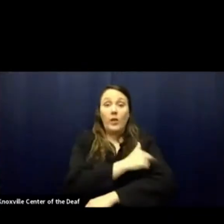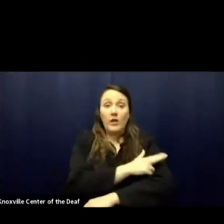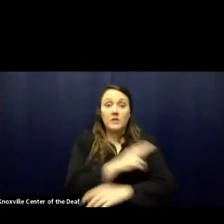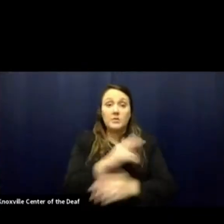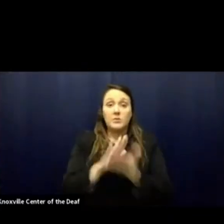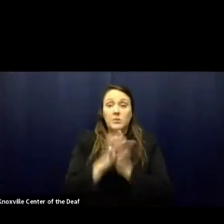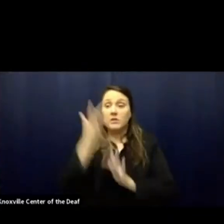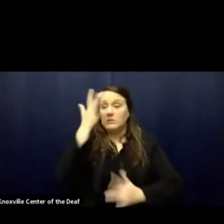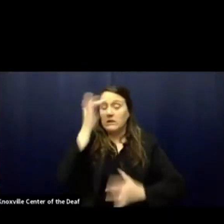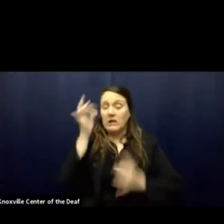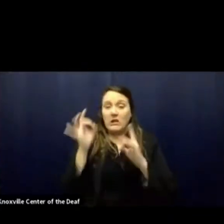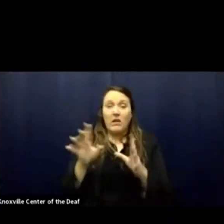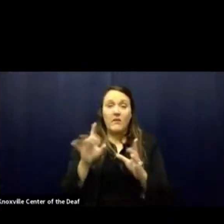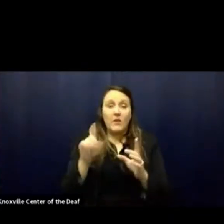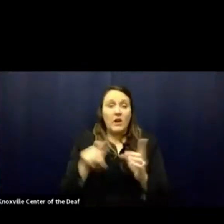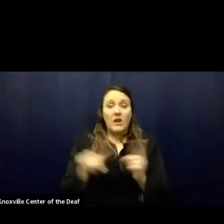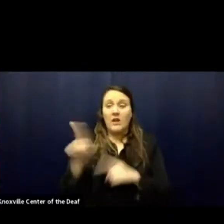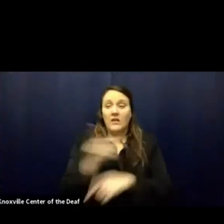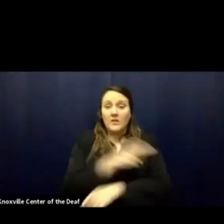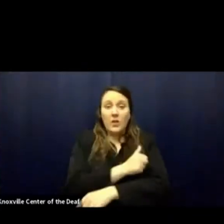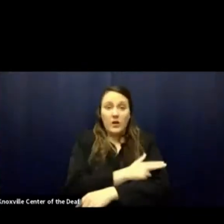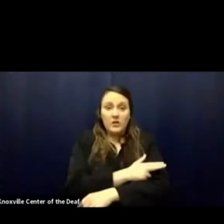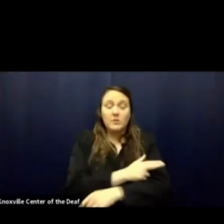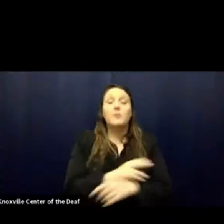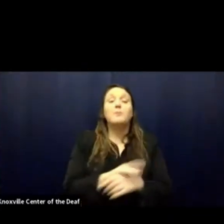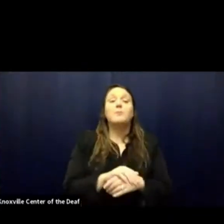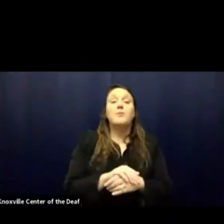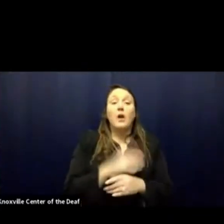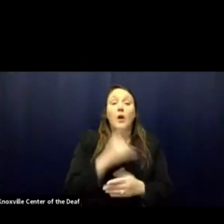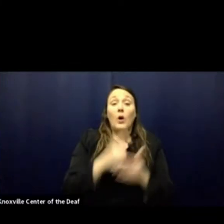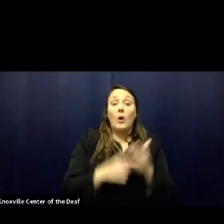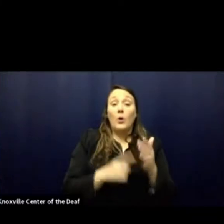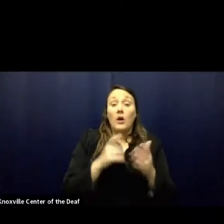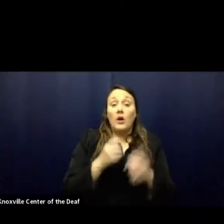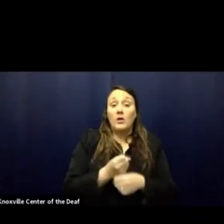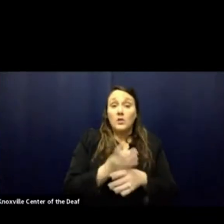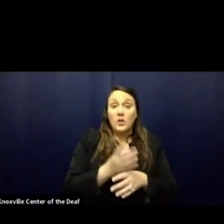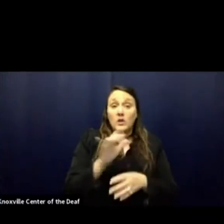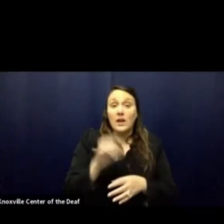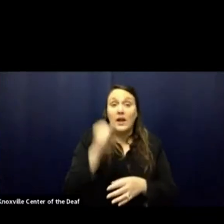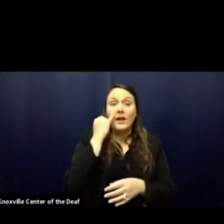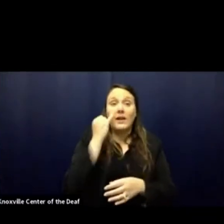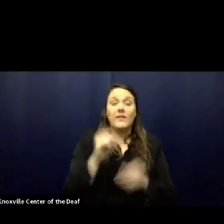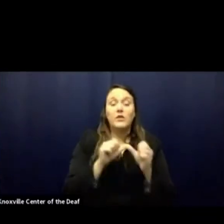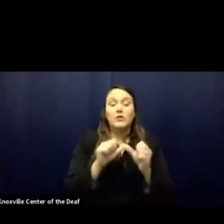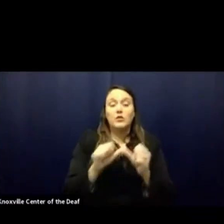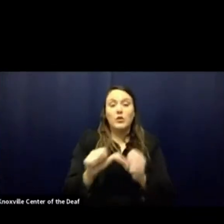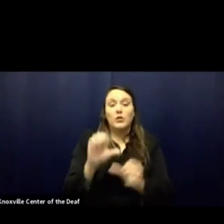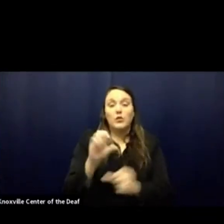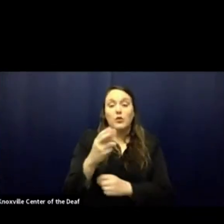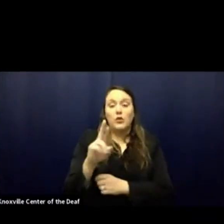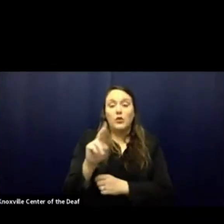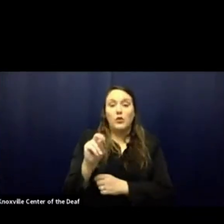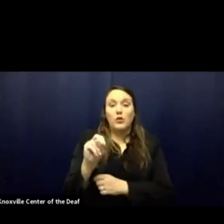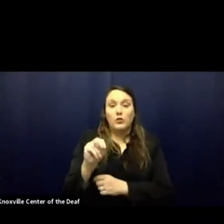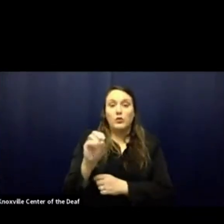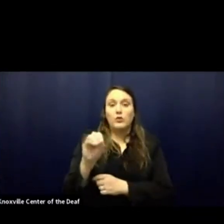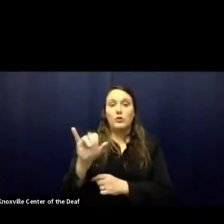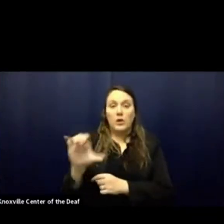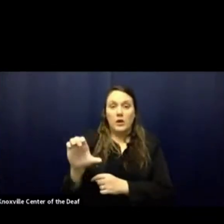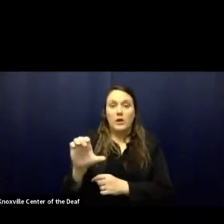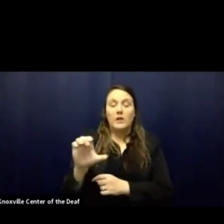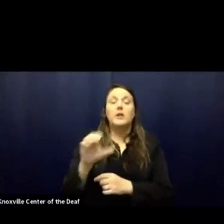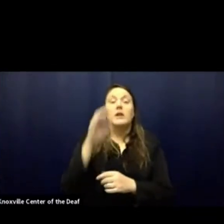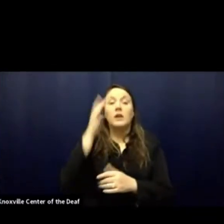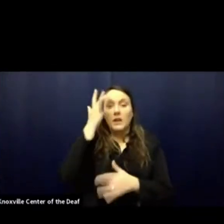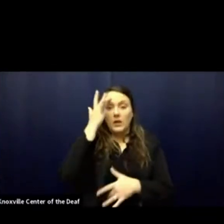to need to go to the hospital. One of the things that plays a role in that is whether somebody has a chronic illness. And we're learning more about chronic illness and